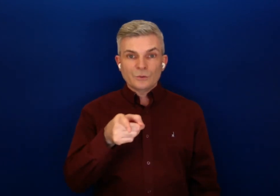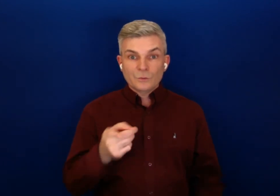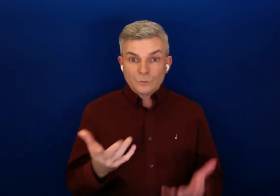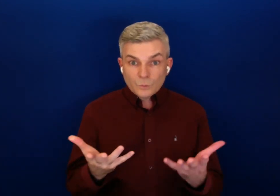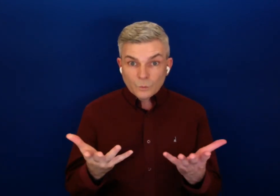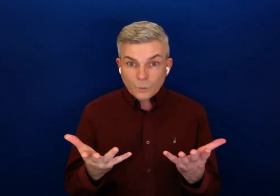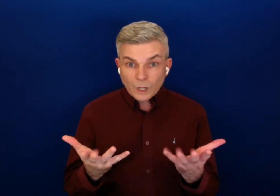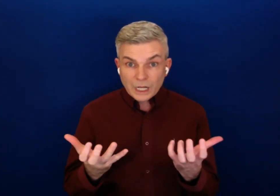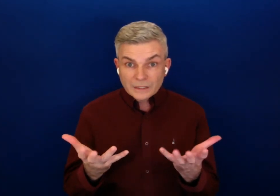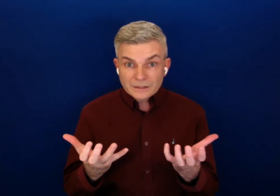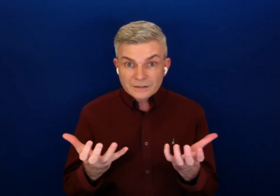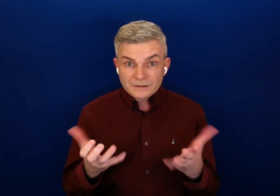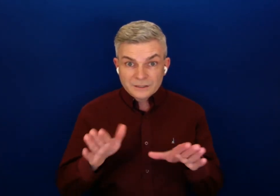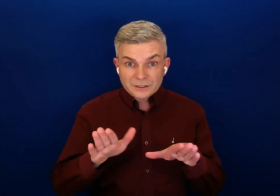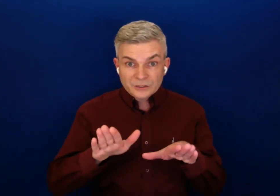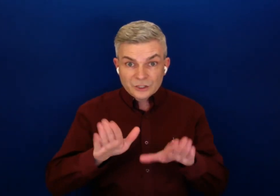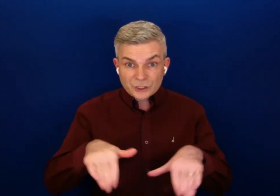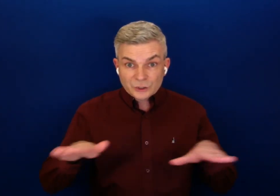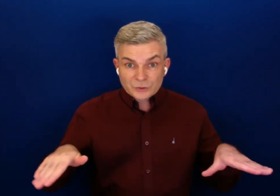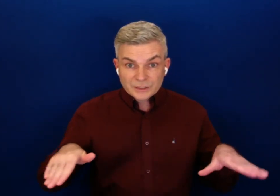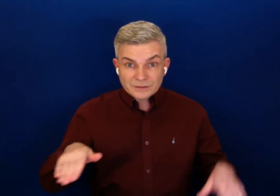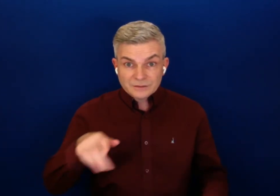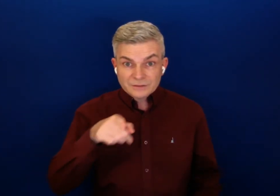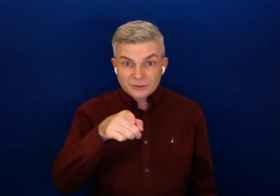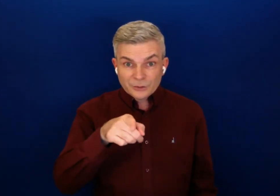you want children, you?